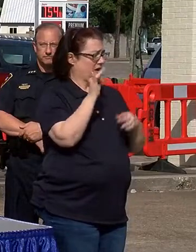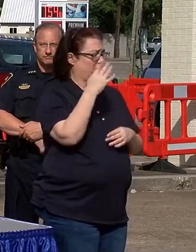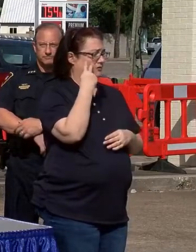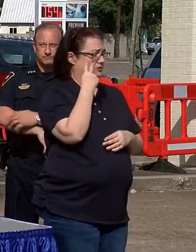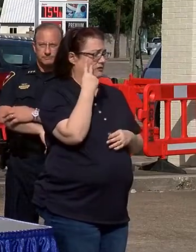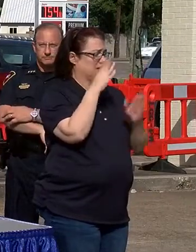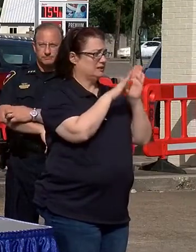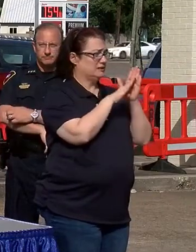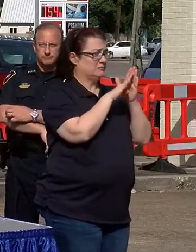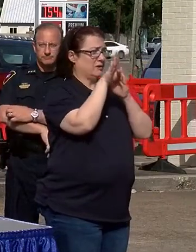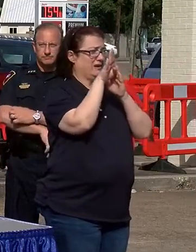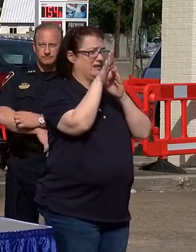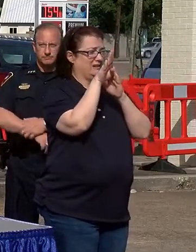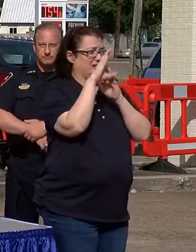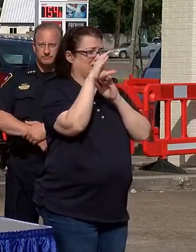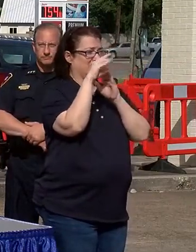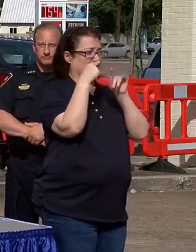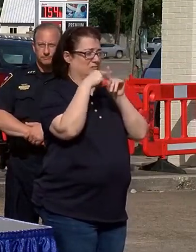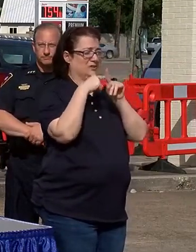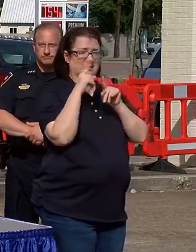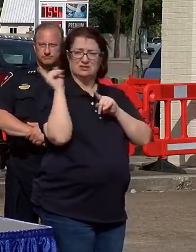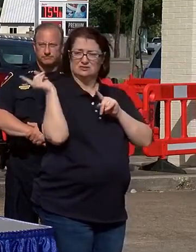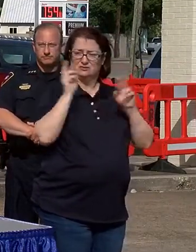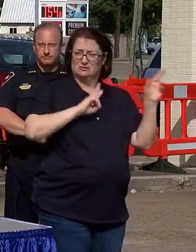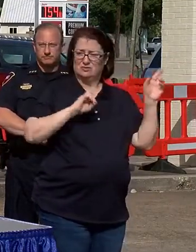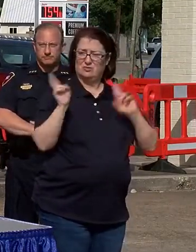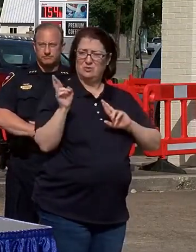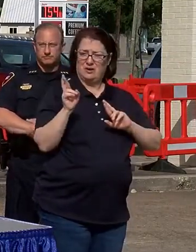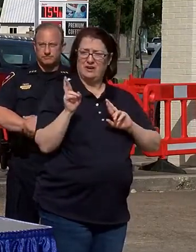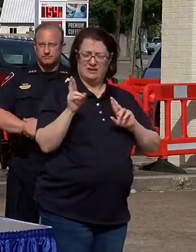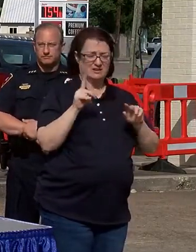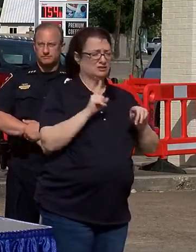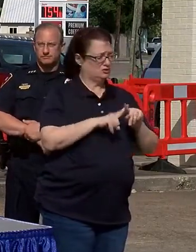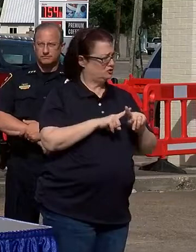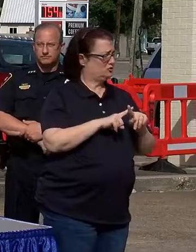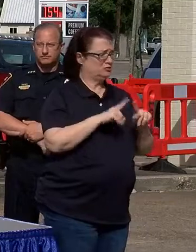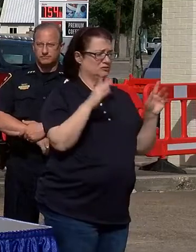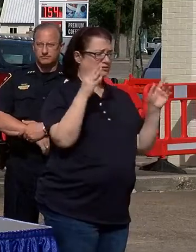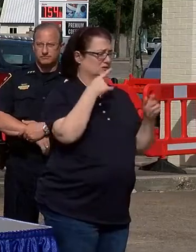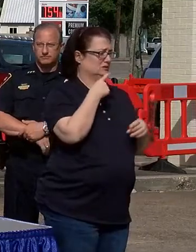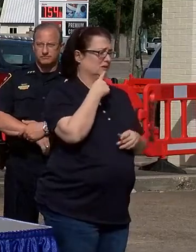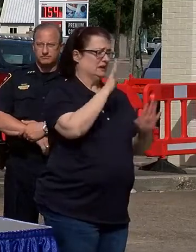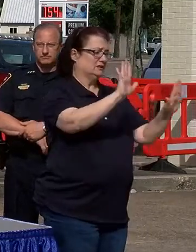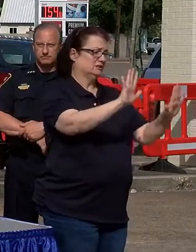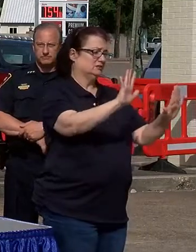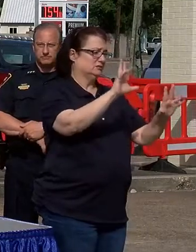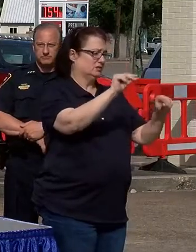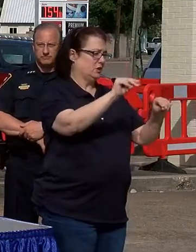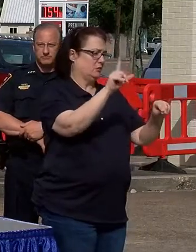spike in COVID cases, are y'all prepared to revoke this decision? Yes.